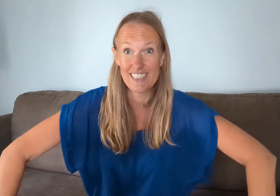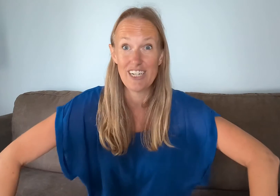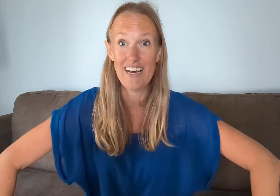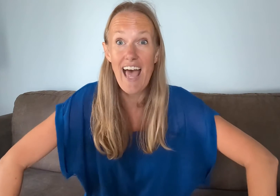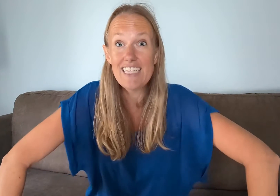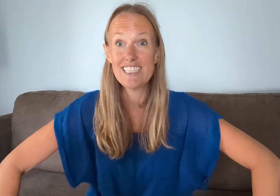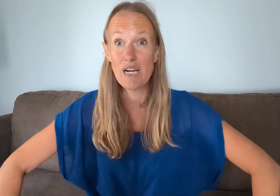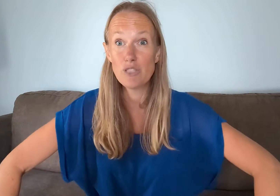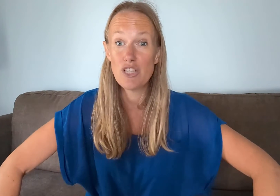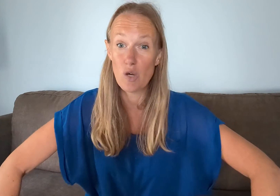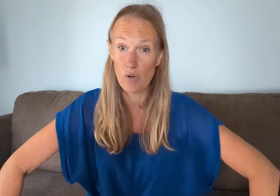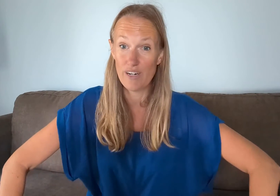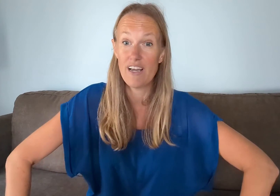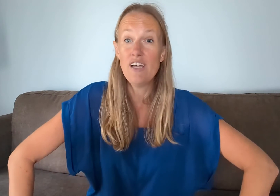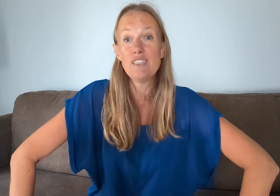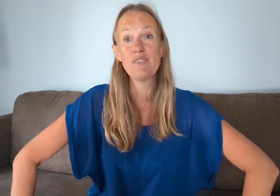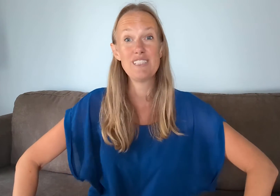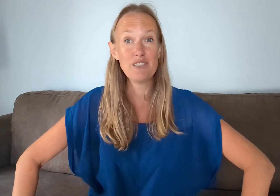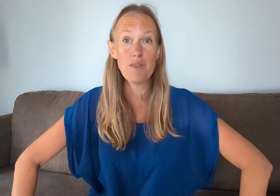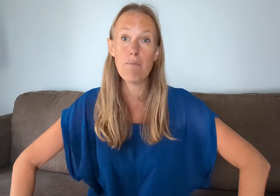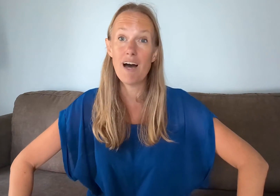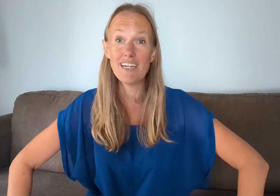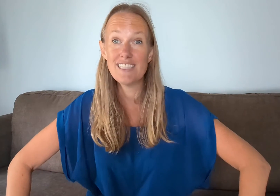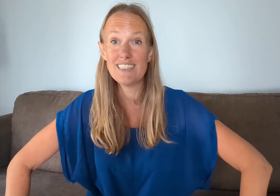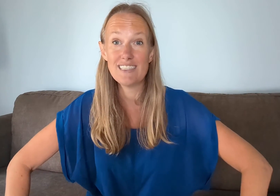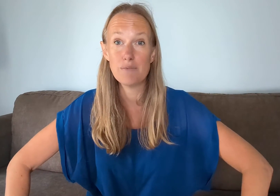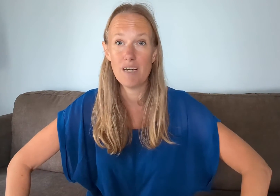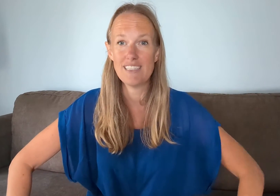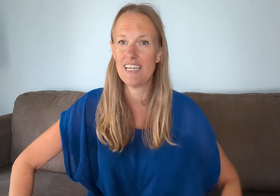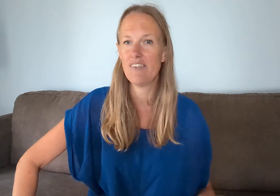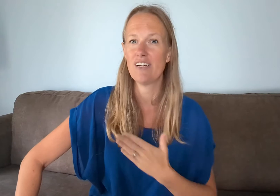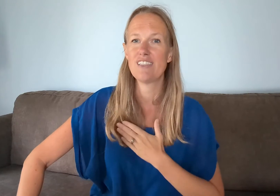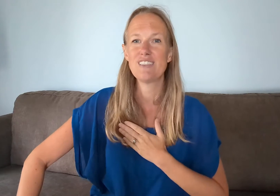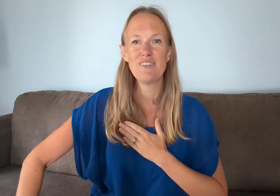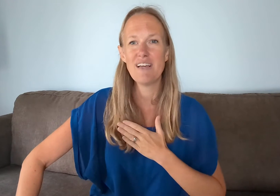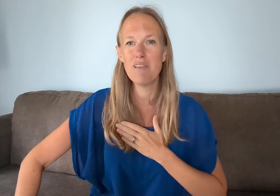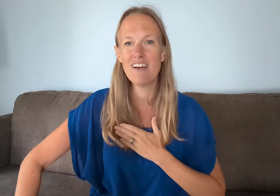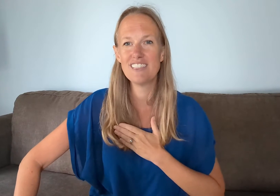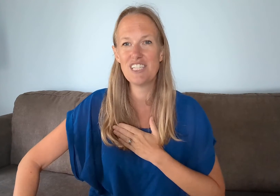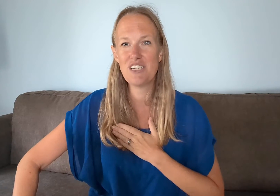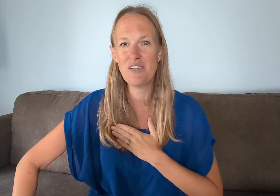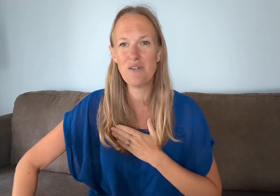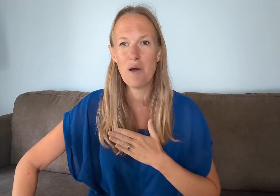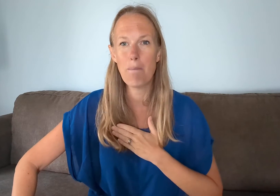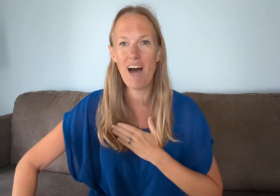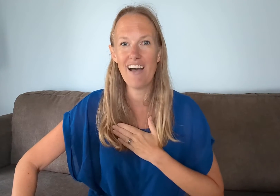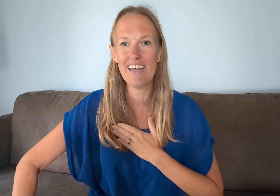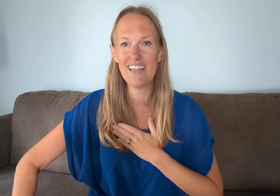started. Shout to the Lord. So it starts with my Jesus, my Savior. So that belongs to you, my, like